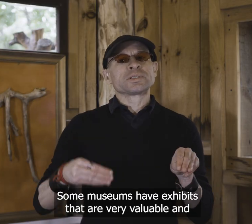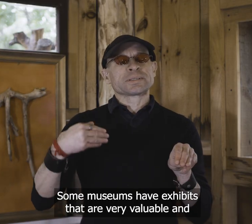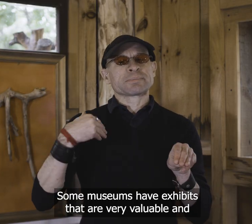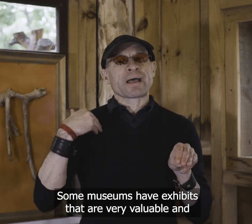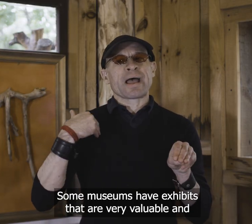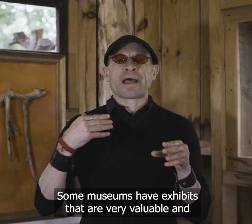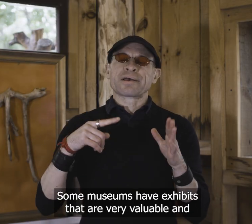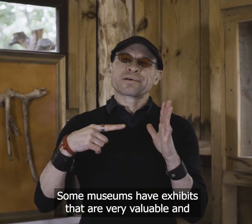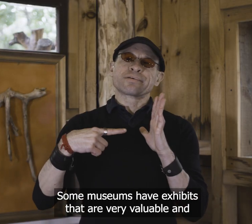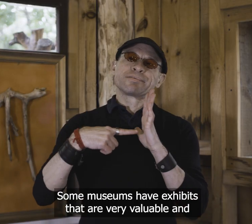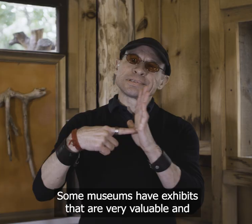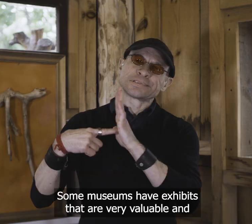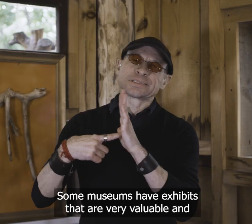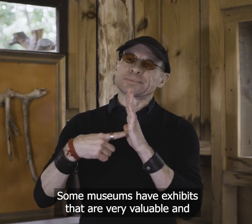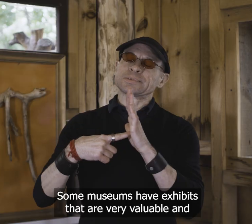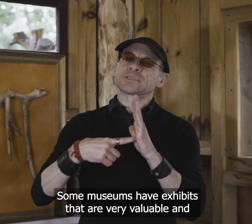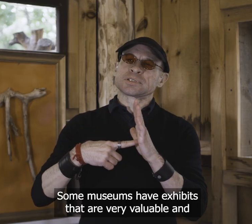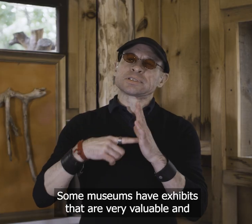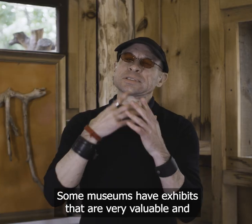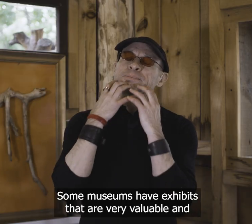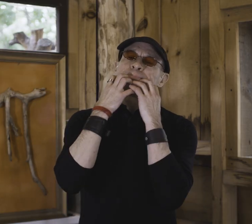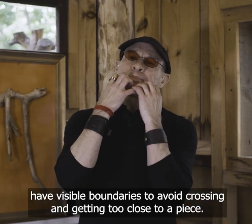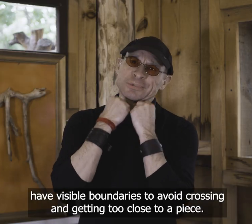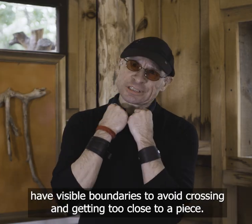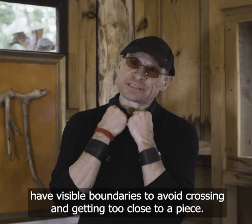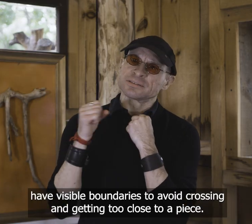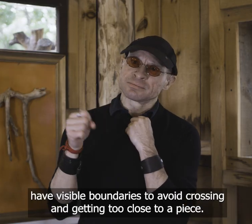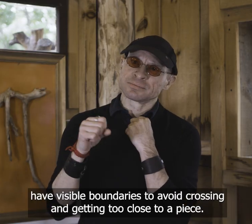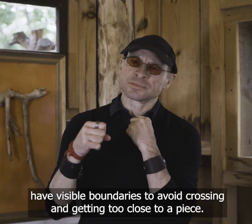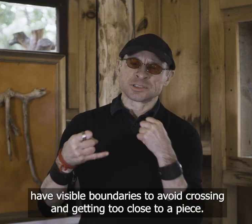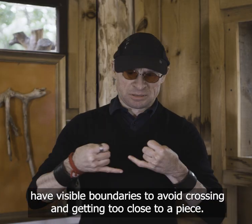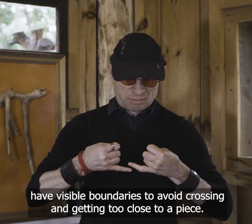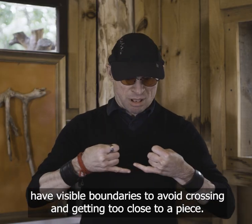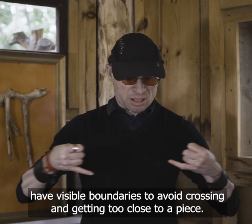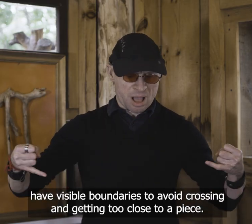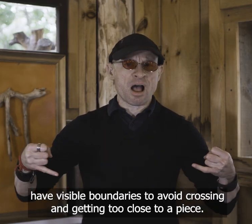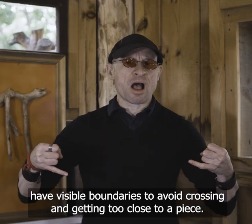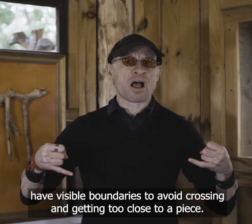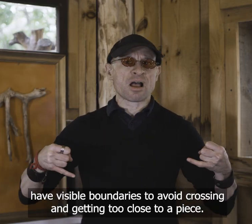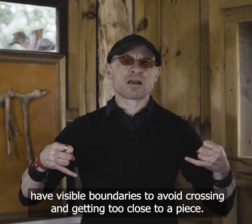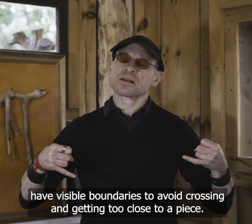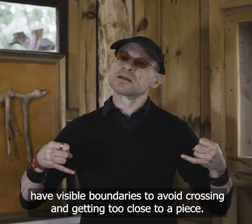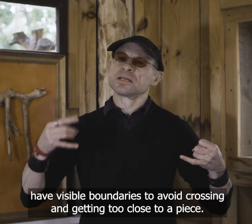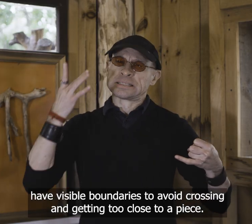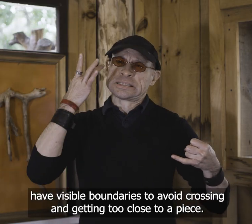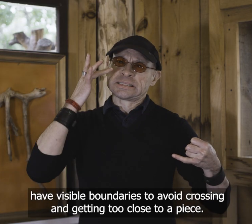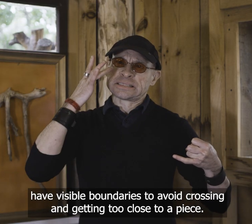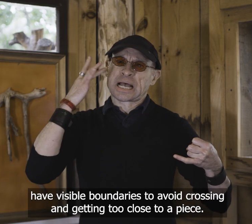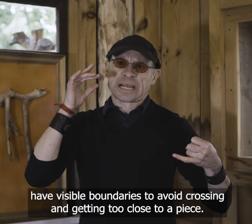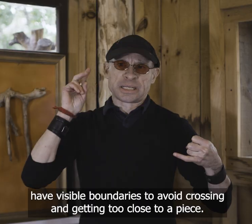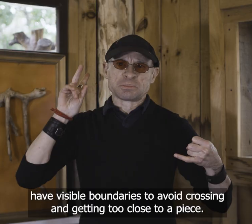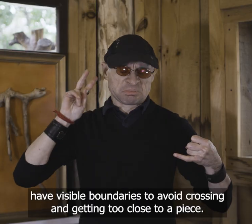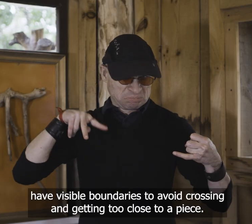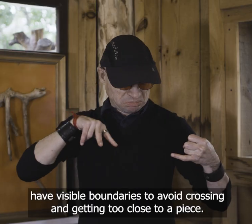museums have exhibits that are very valuable and have visible boundaries to avoid crossing and getting too close to a